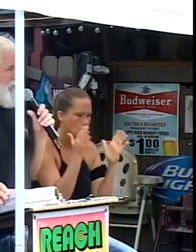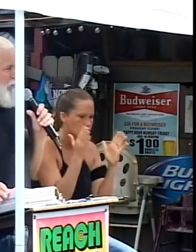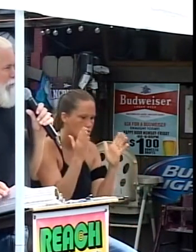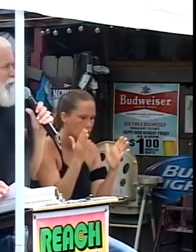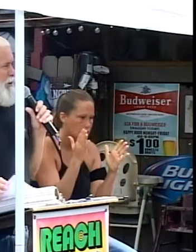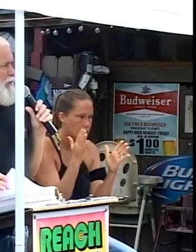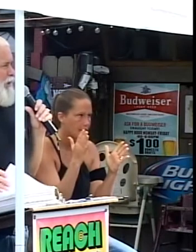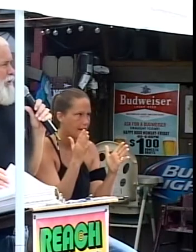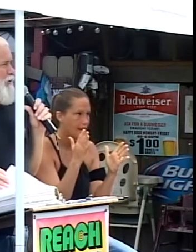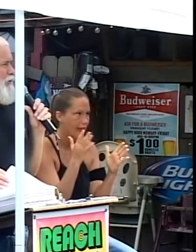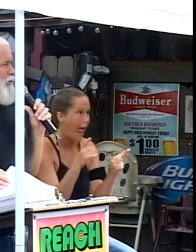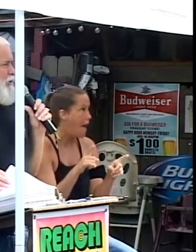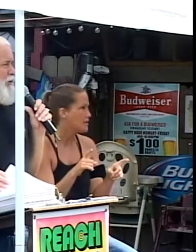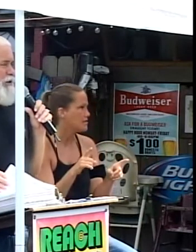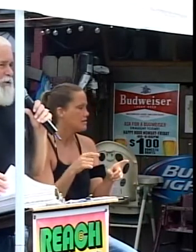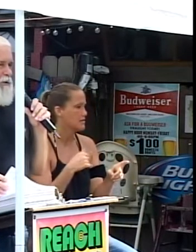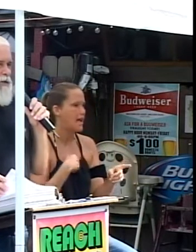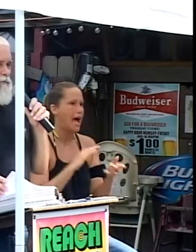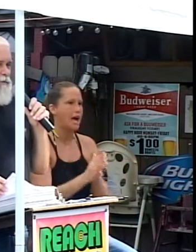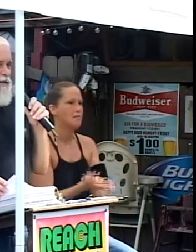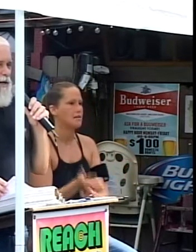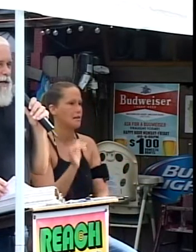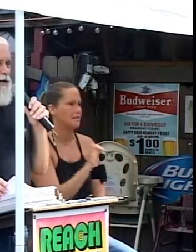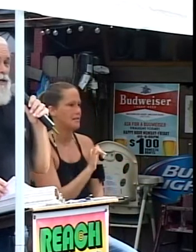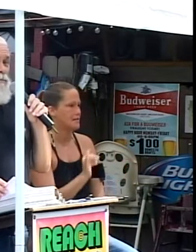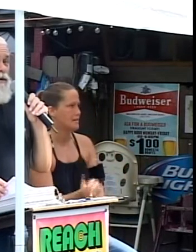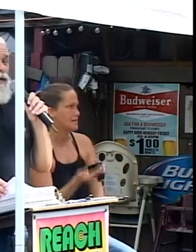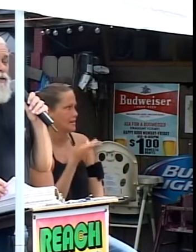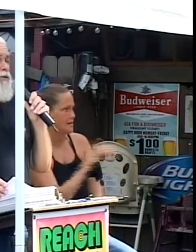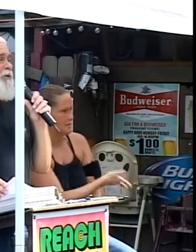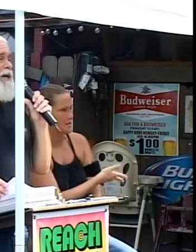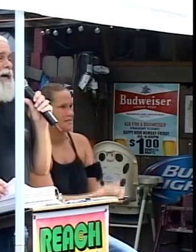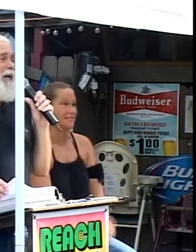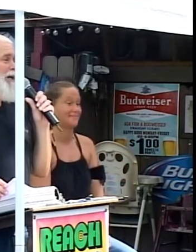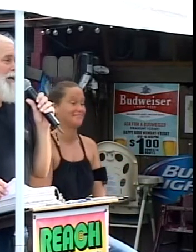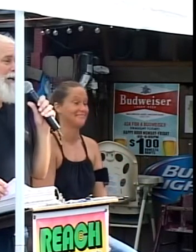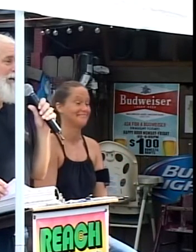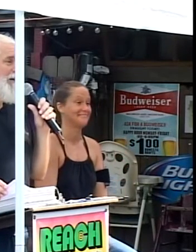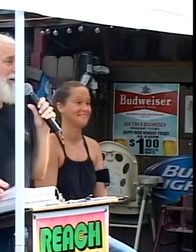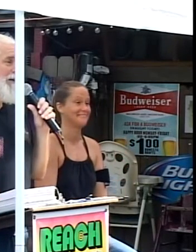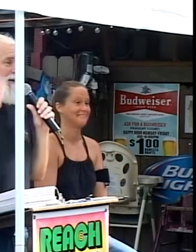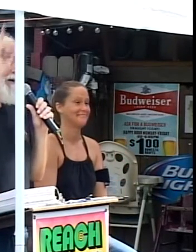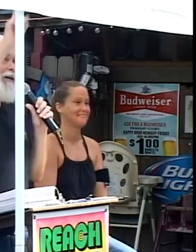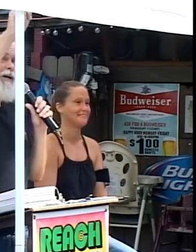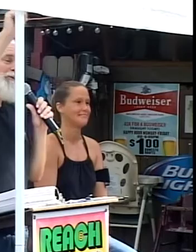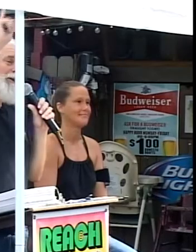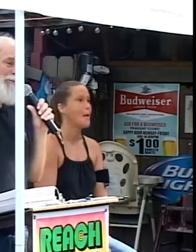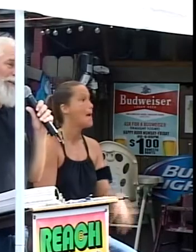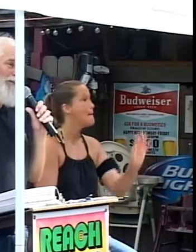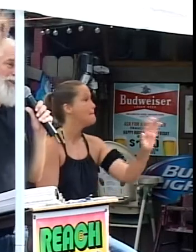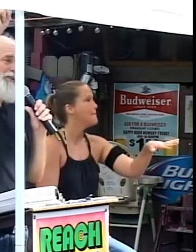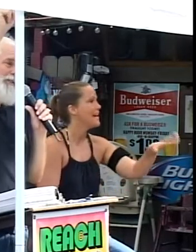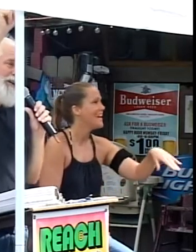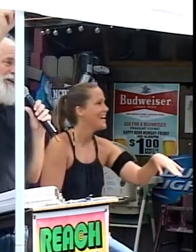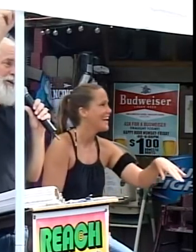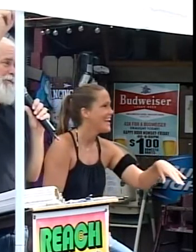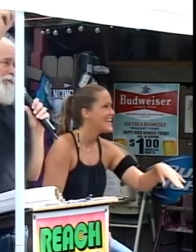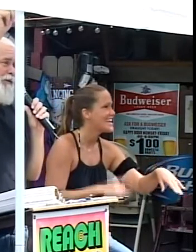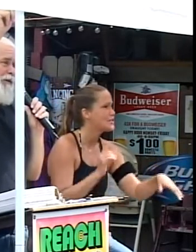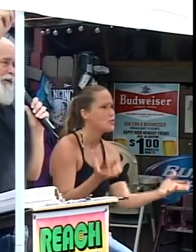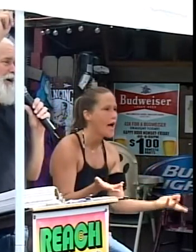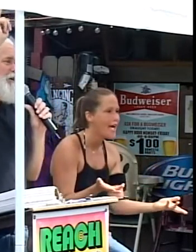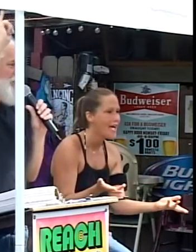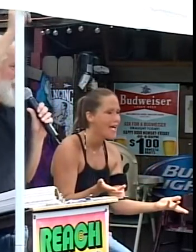But what I discovered about 10 years ago is, guess what? I got a brand new dad. And I want to be just like